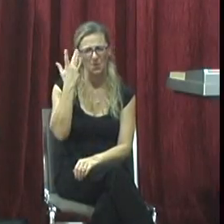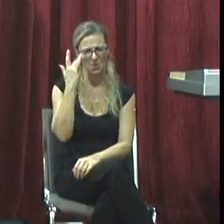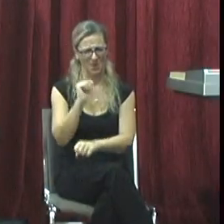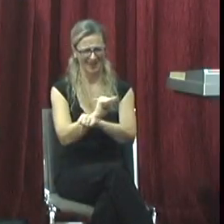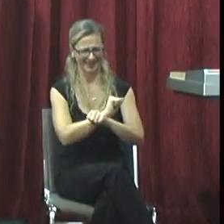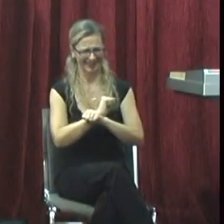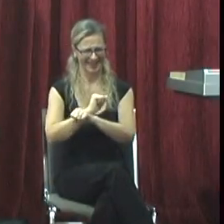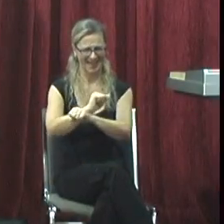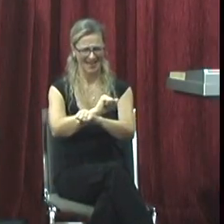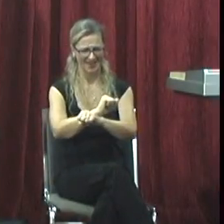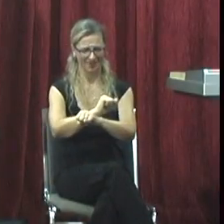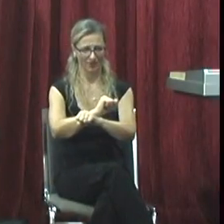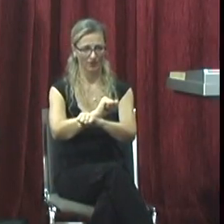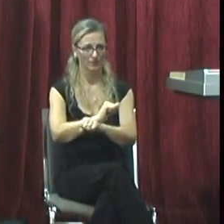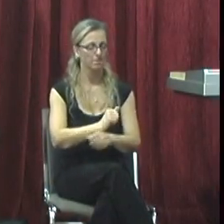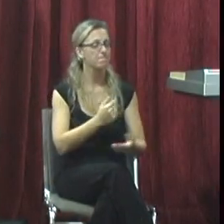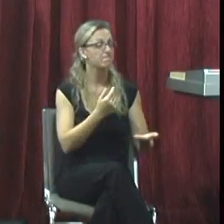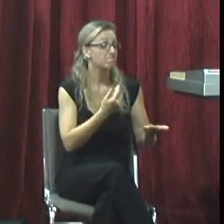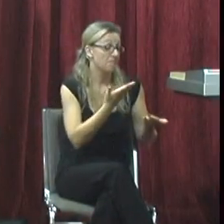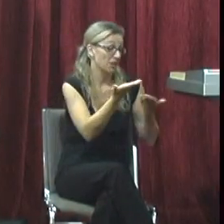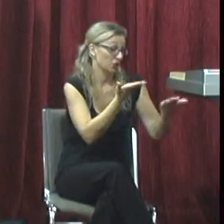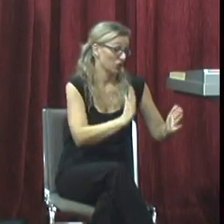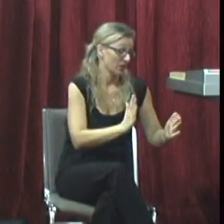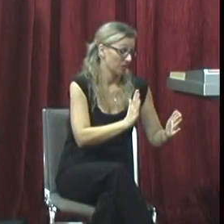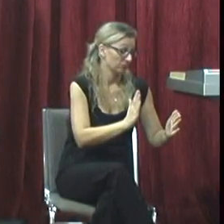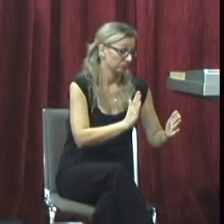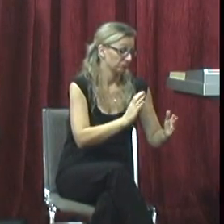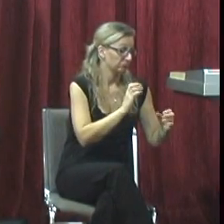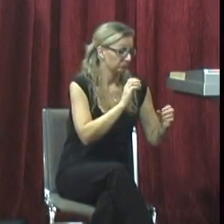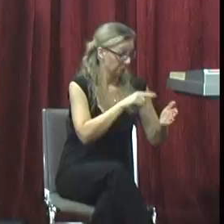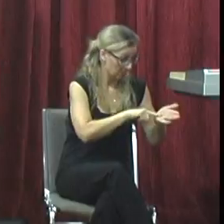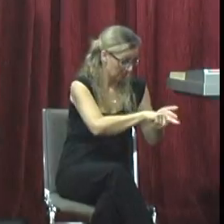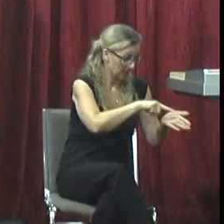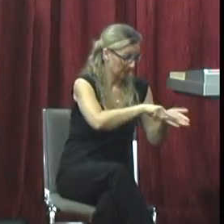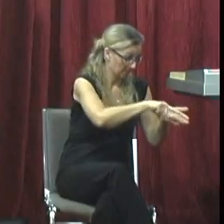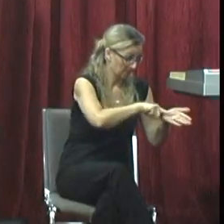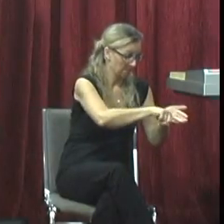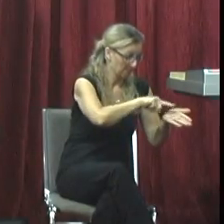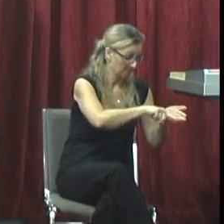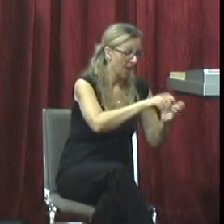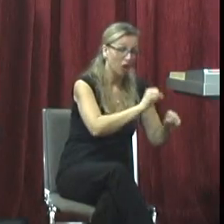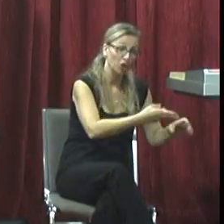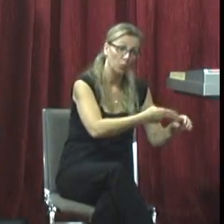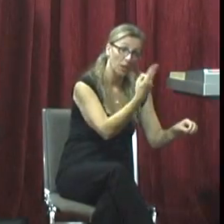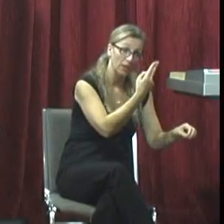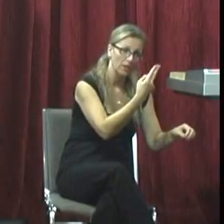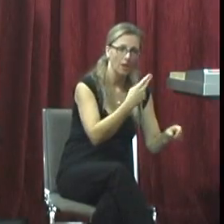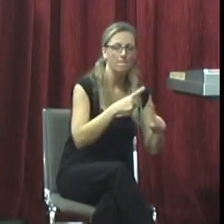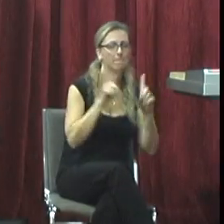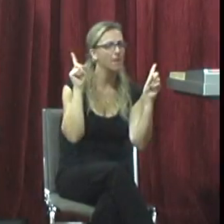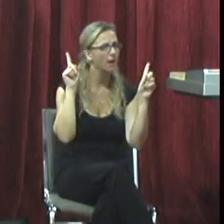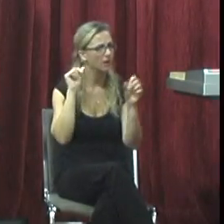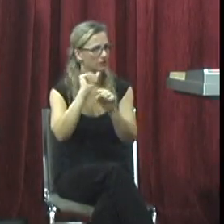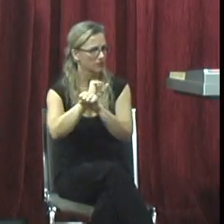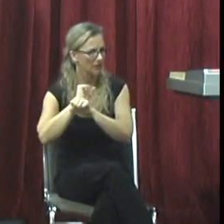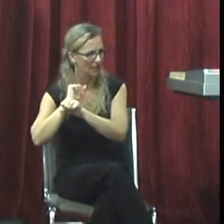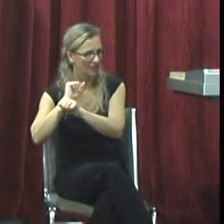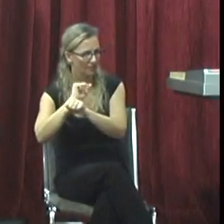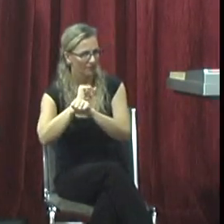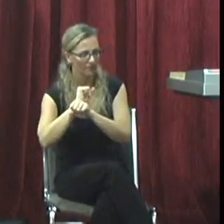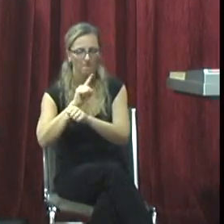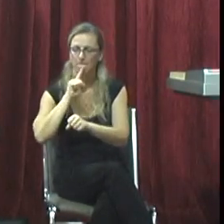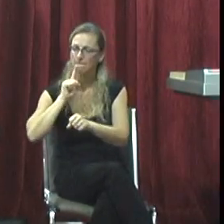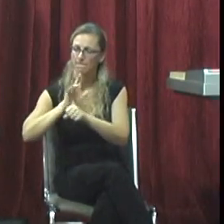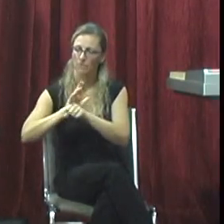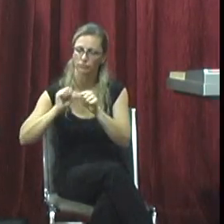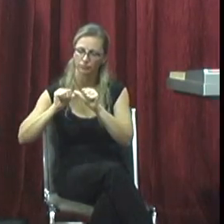employee, and a servant could quit. They could go and serve somewhere else. But a slave or a bondservant was